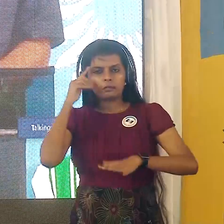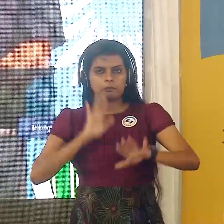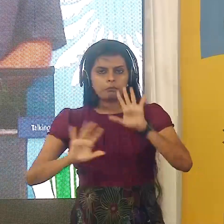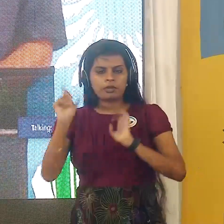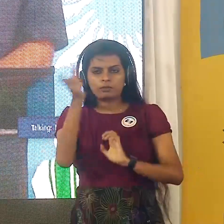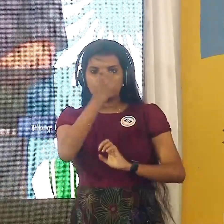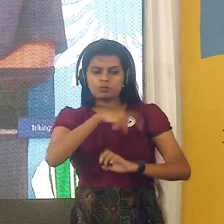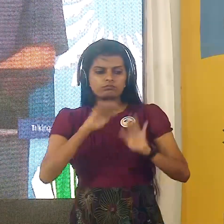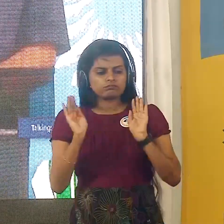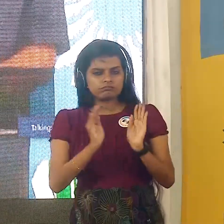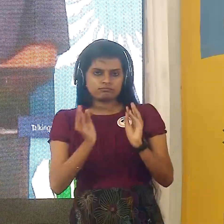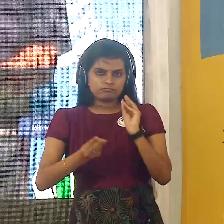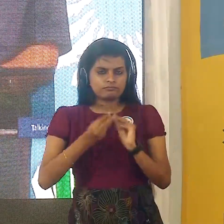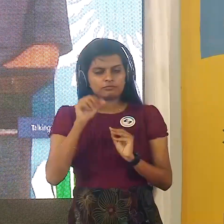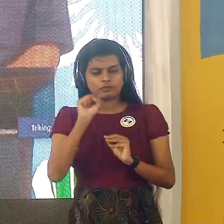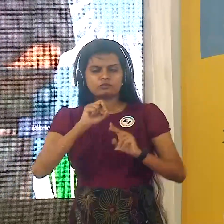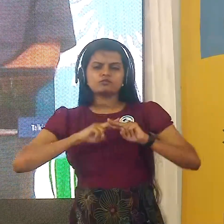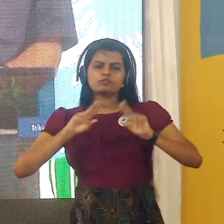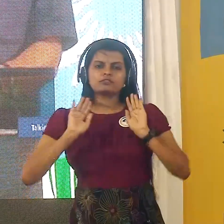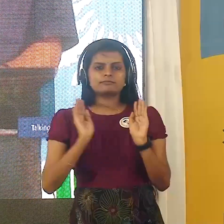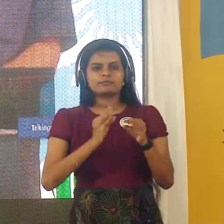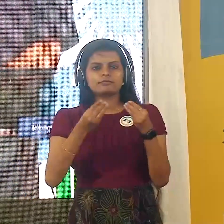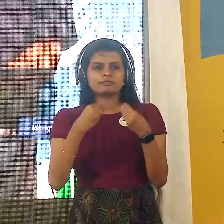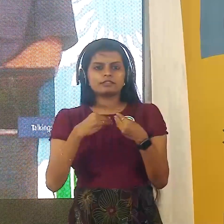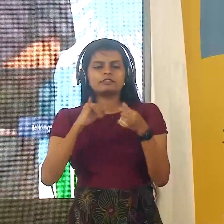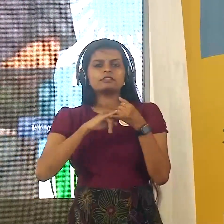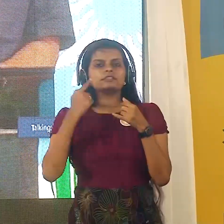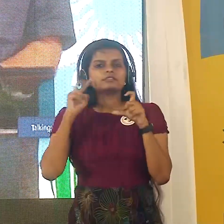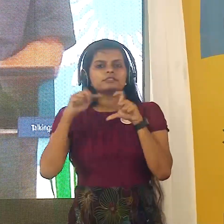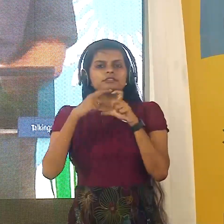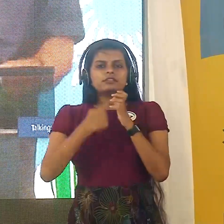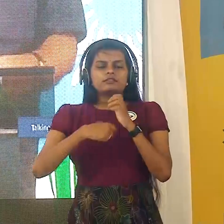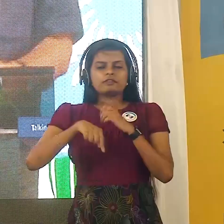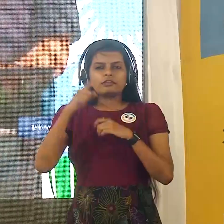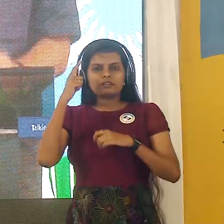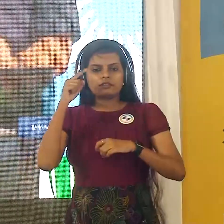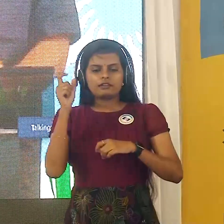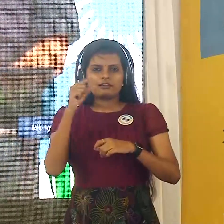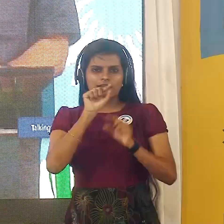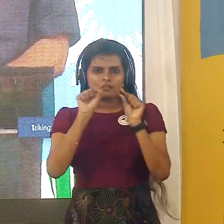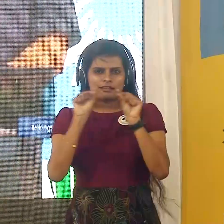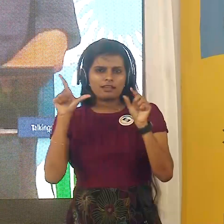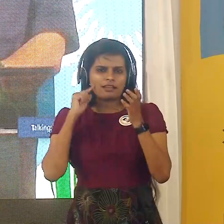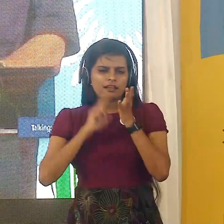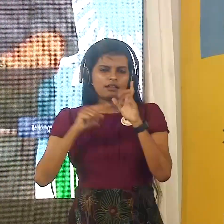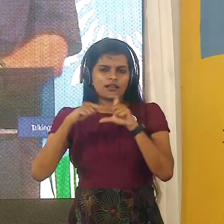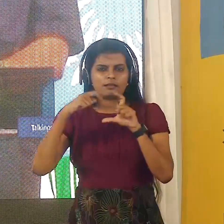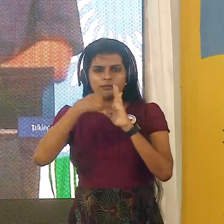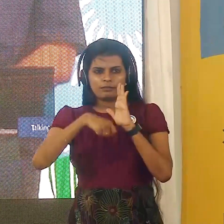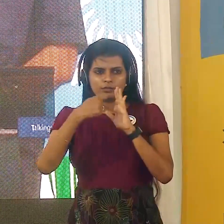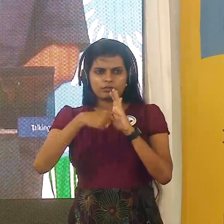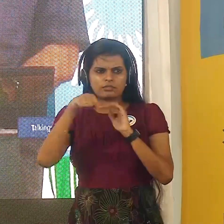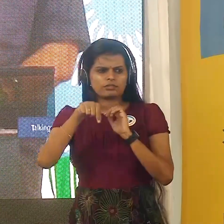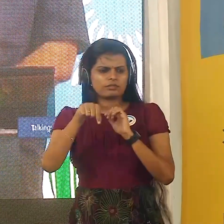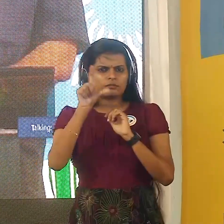supported very strongly the silver line as you're correct. You